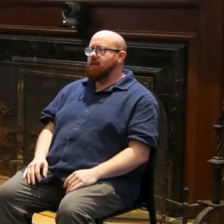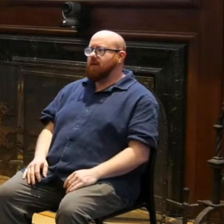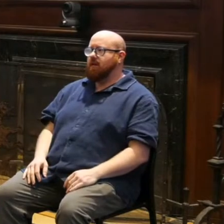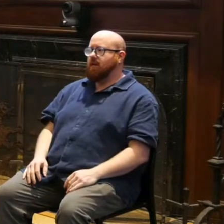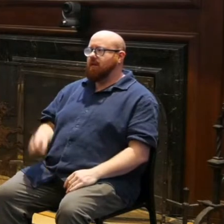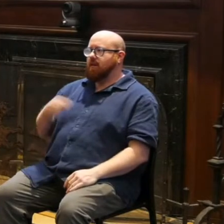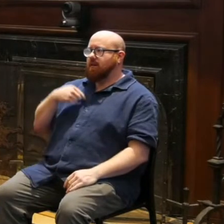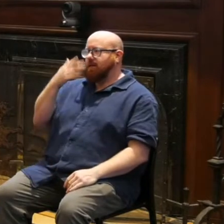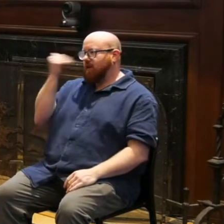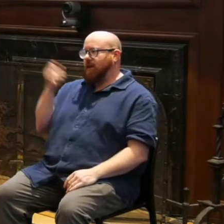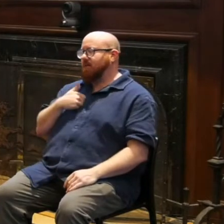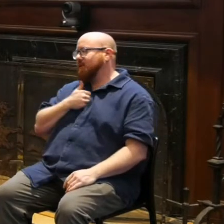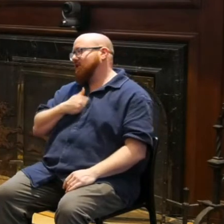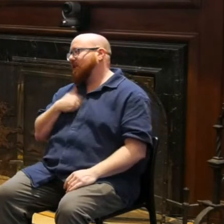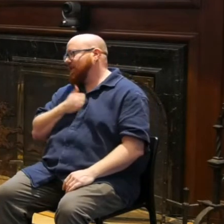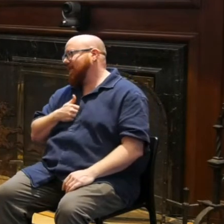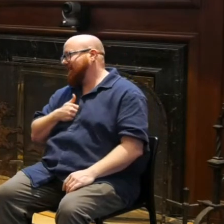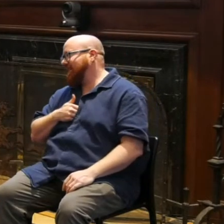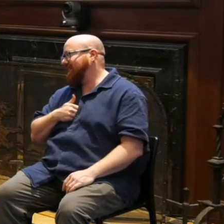I forgot. I'm sorry.